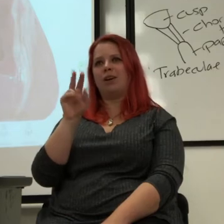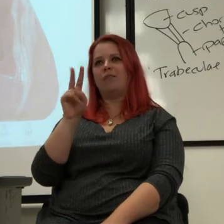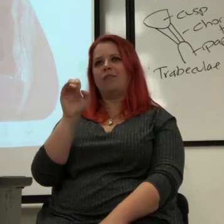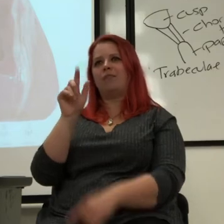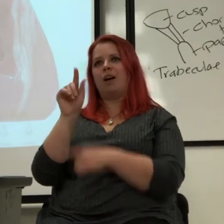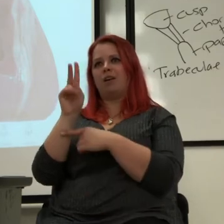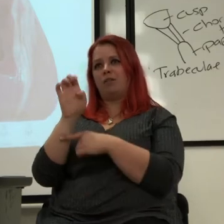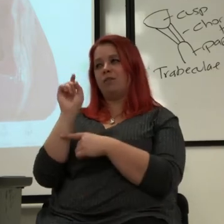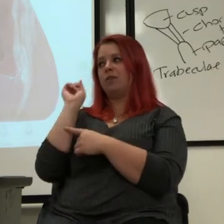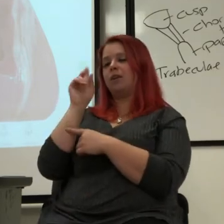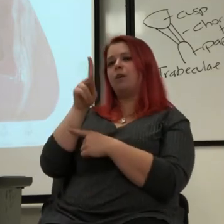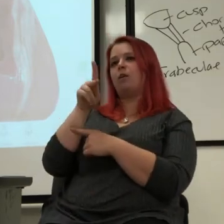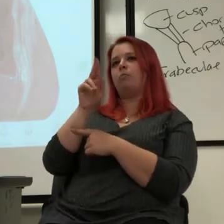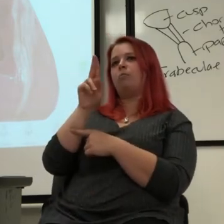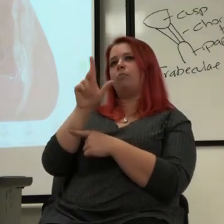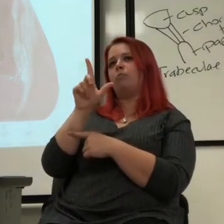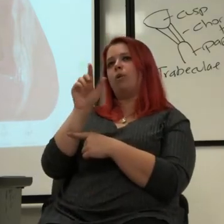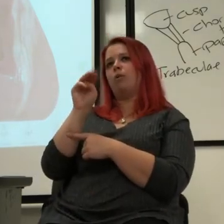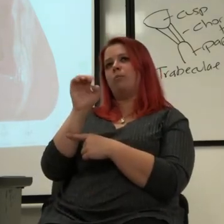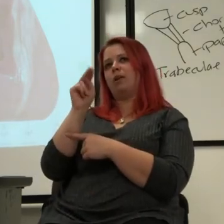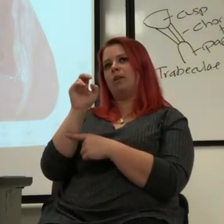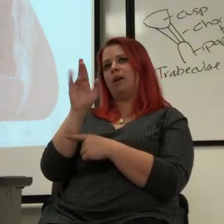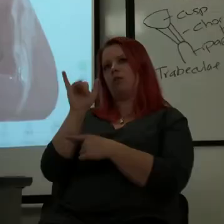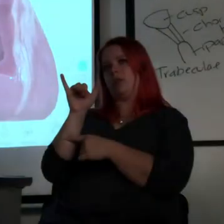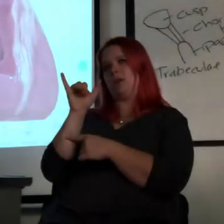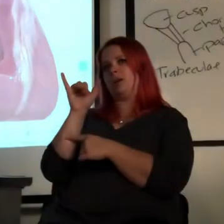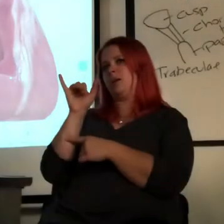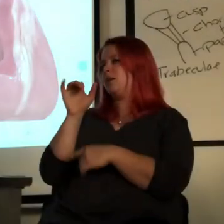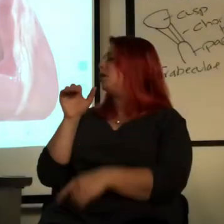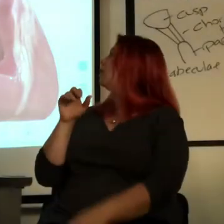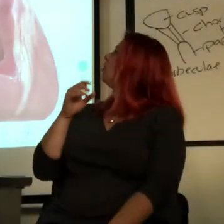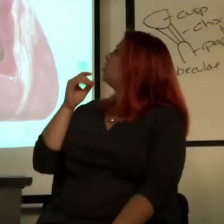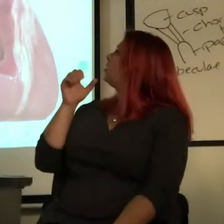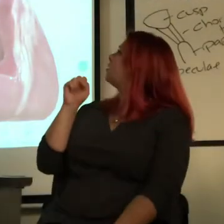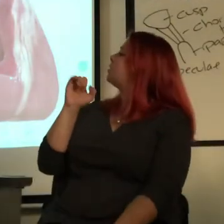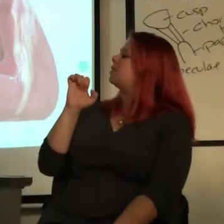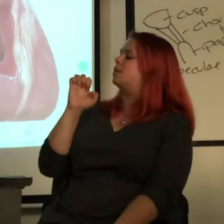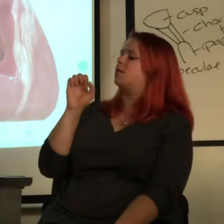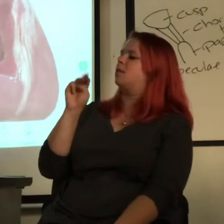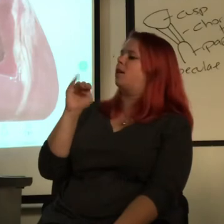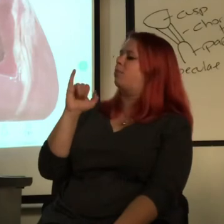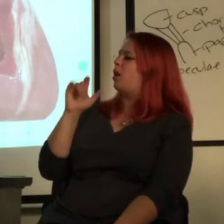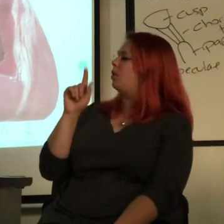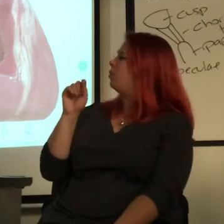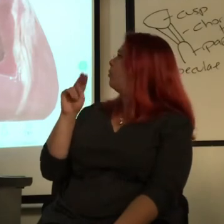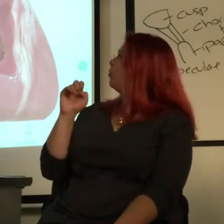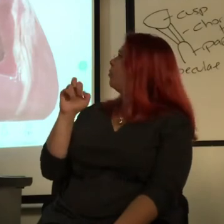the pulmonary semilunar valve. It's pretty much